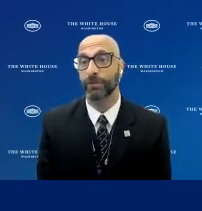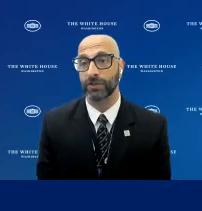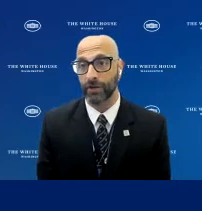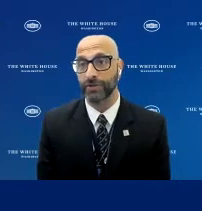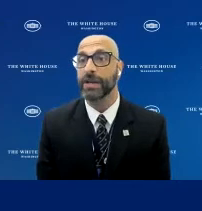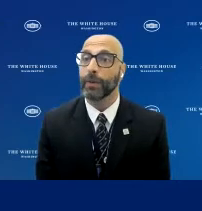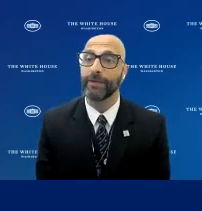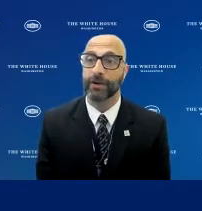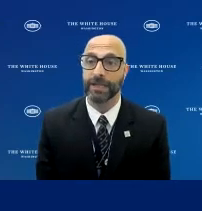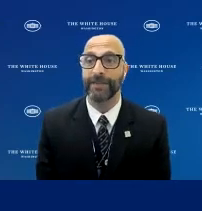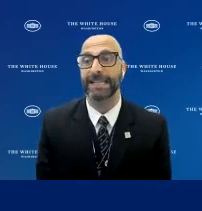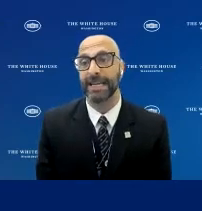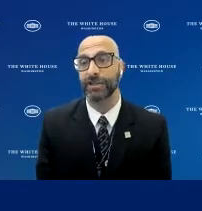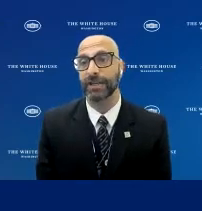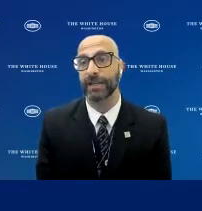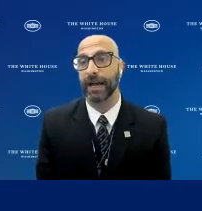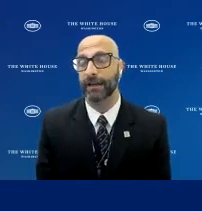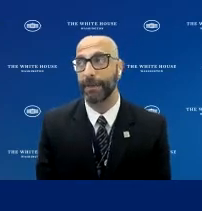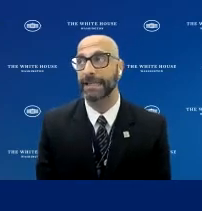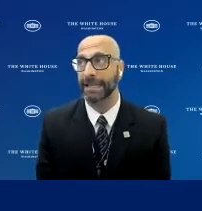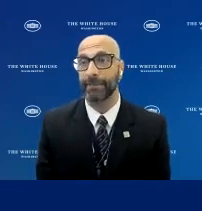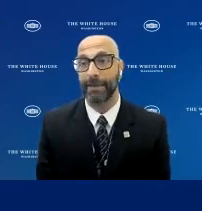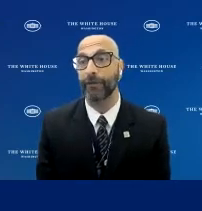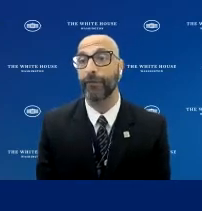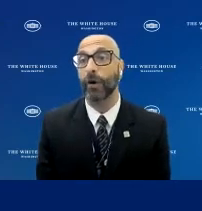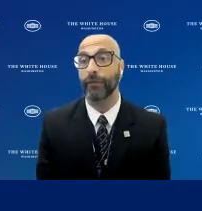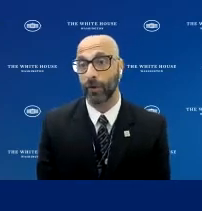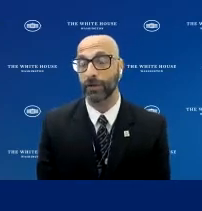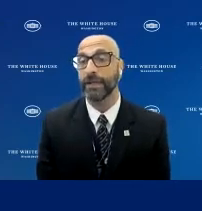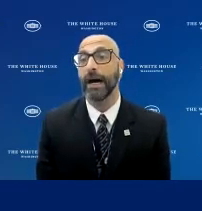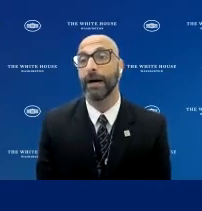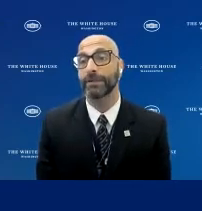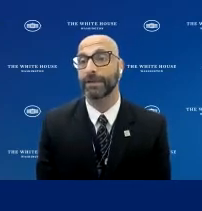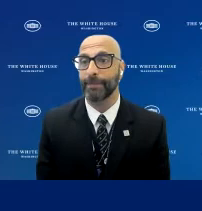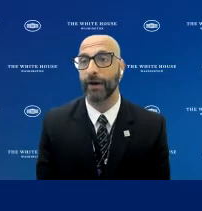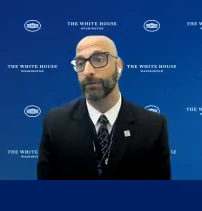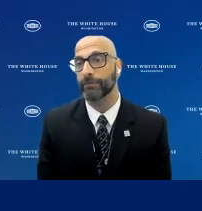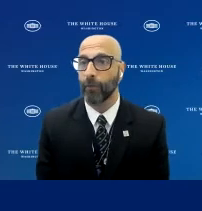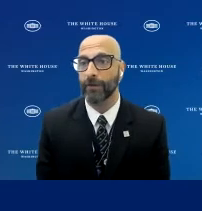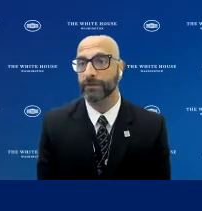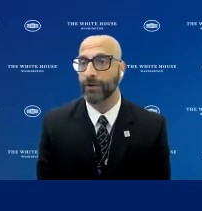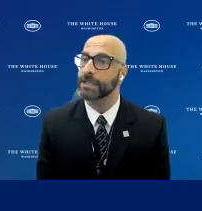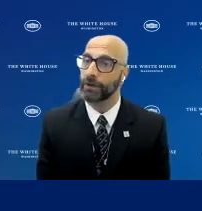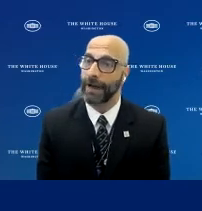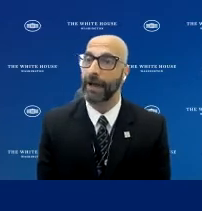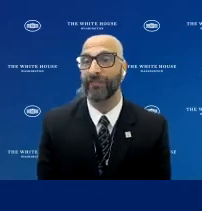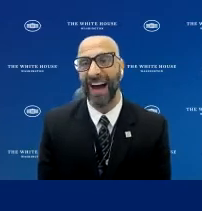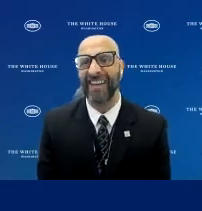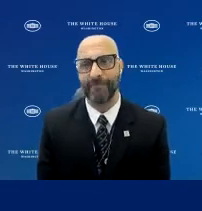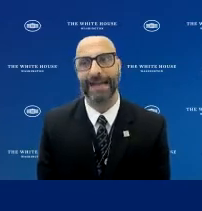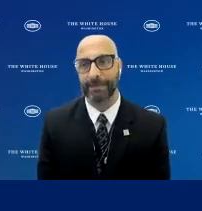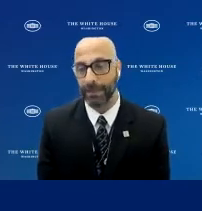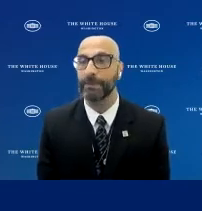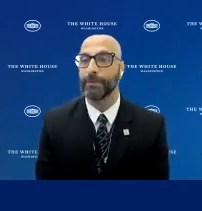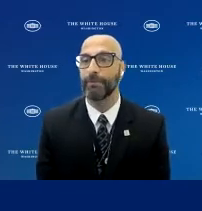to the intradermal dose, we've increased vaccination capacity by about 4-fold. So it's about 4 doses per